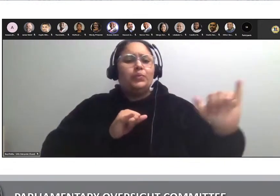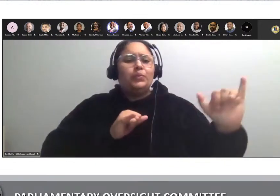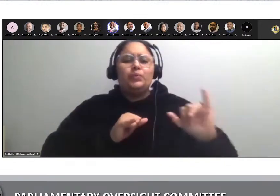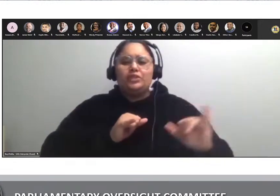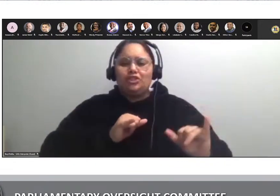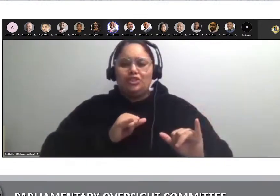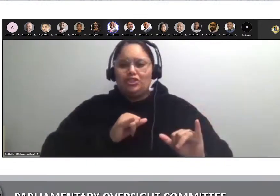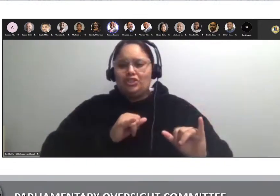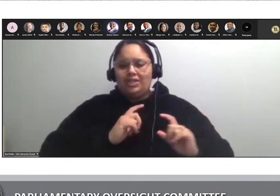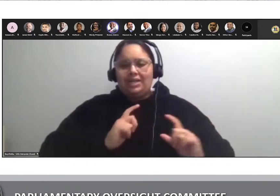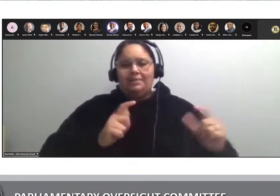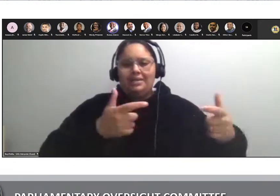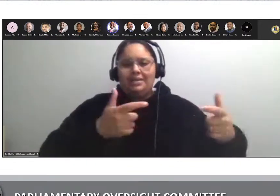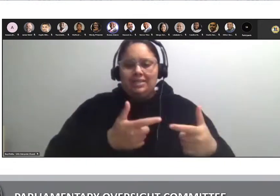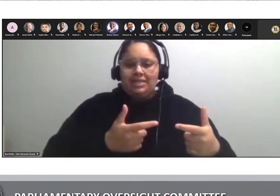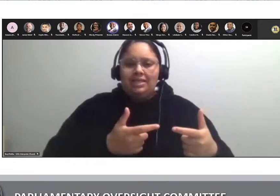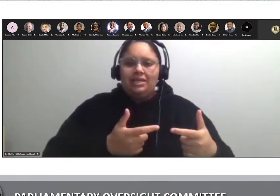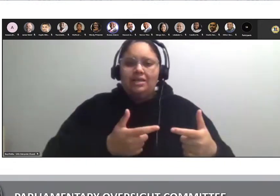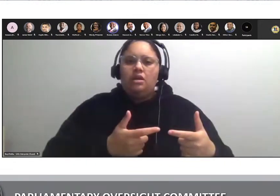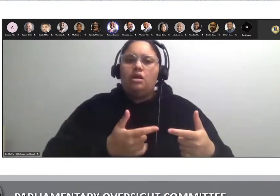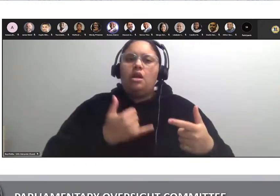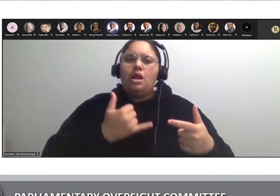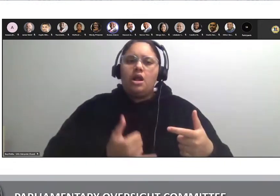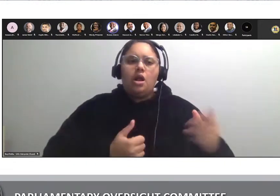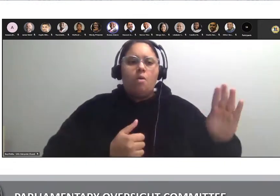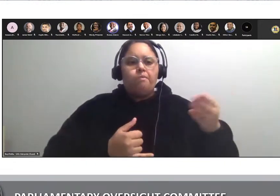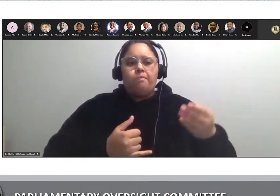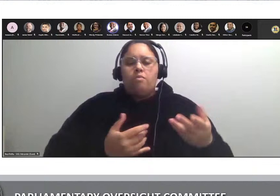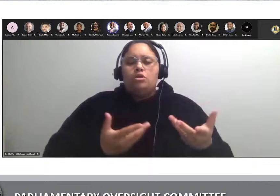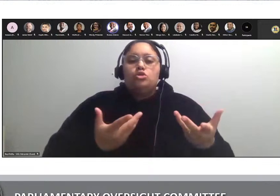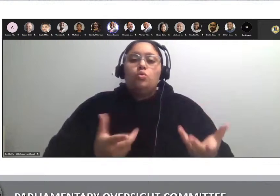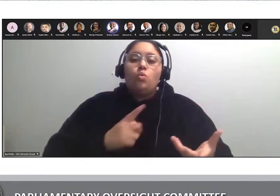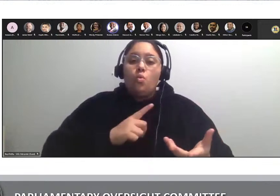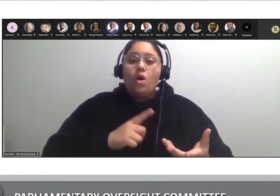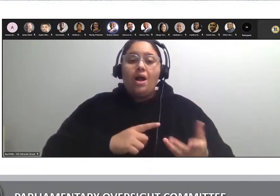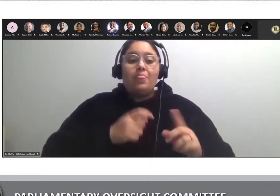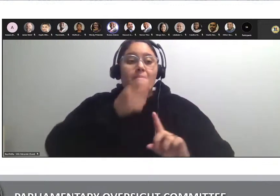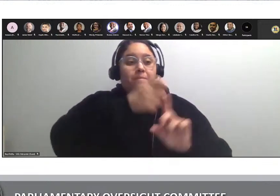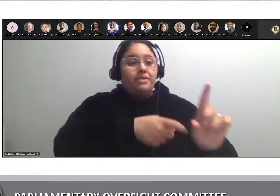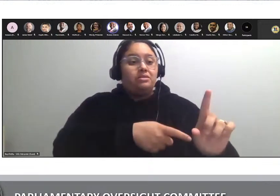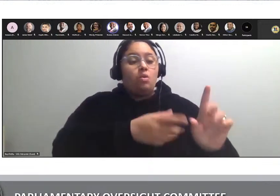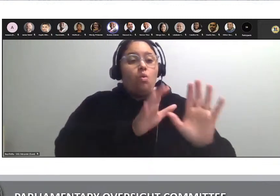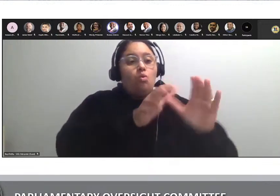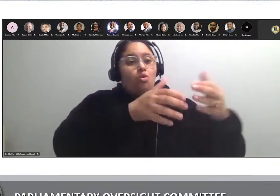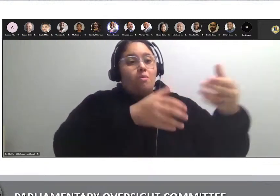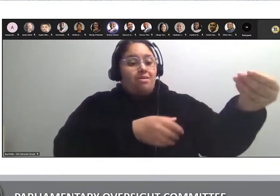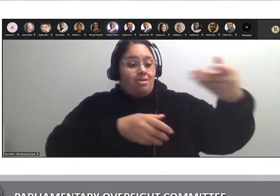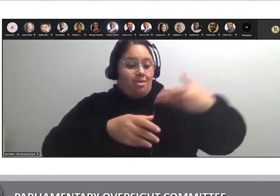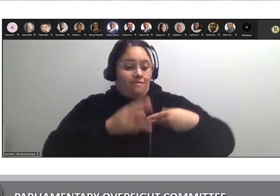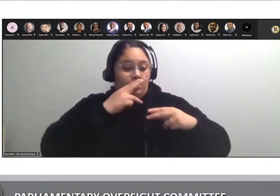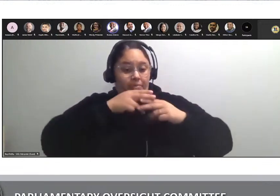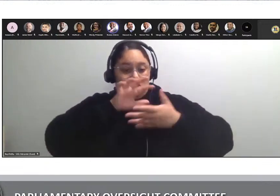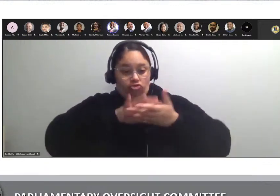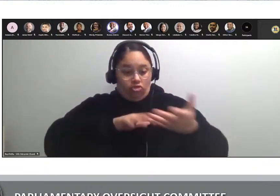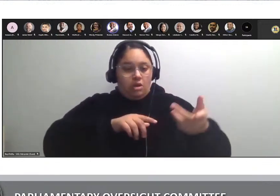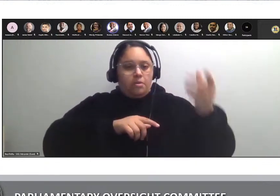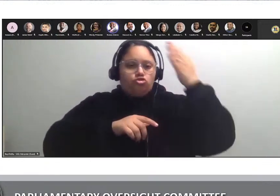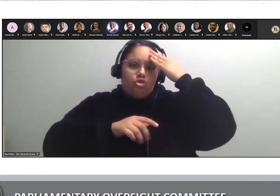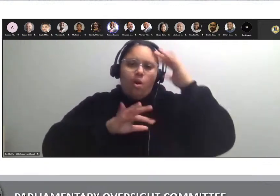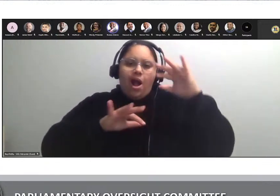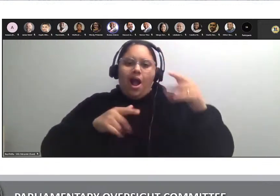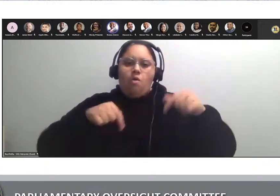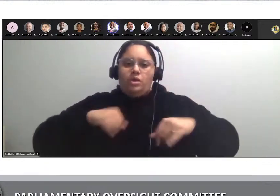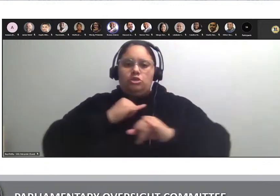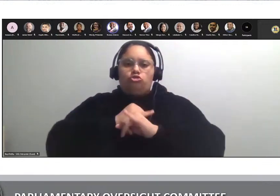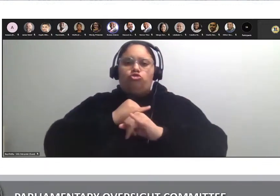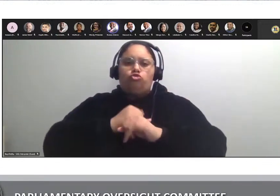committee the petition is being attended to, so that the petitioner is aware of how the